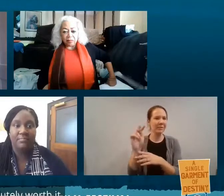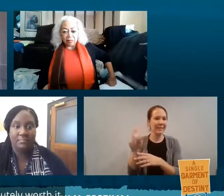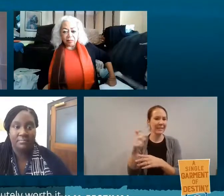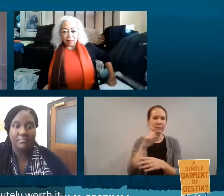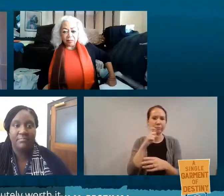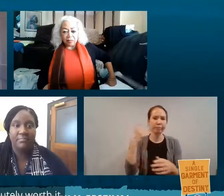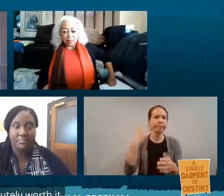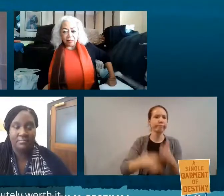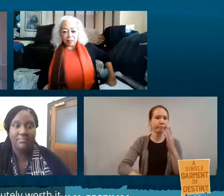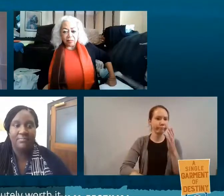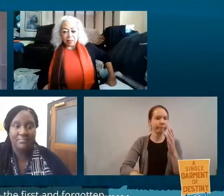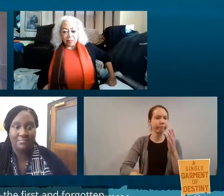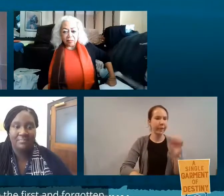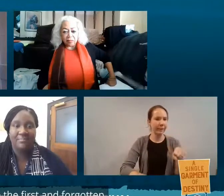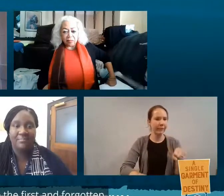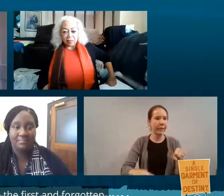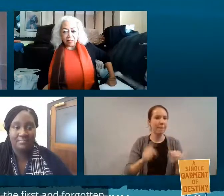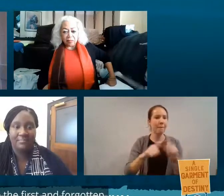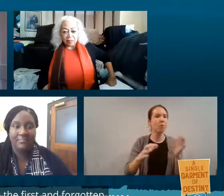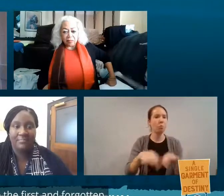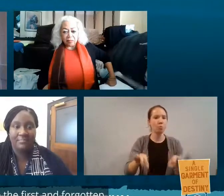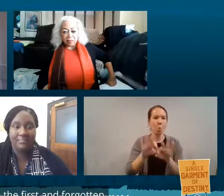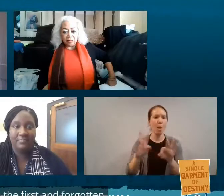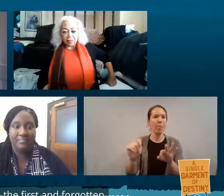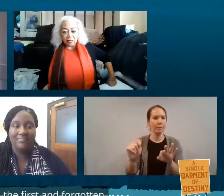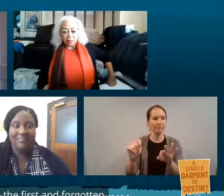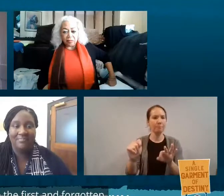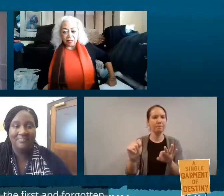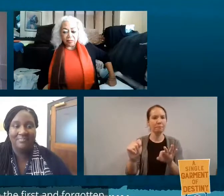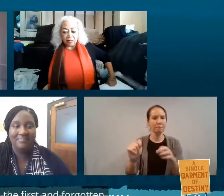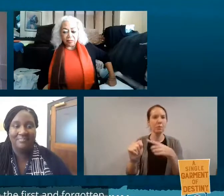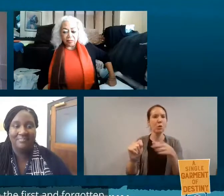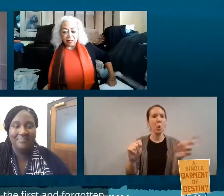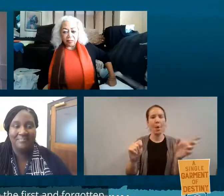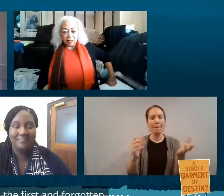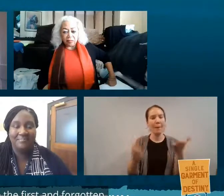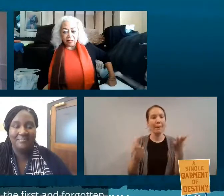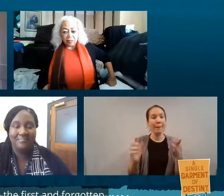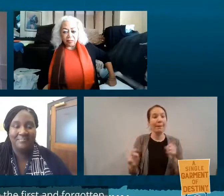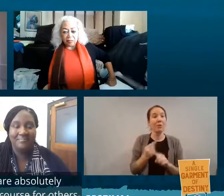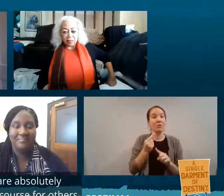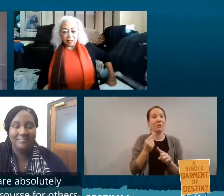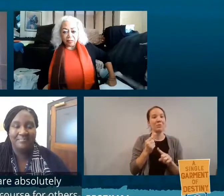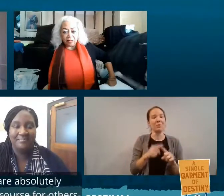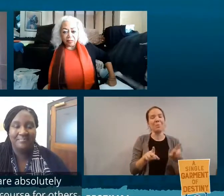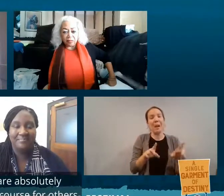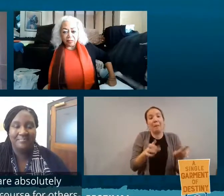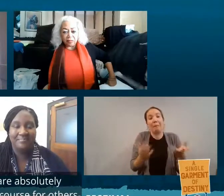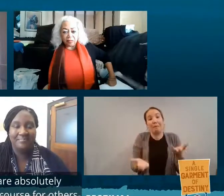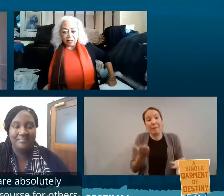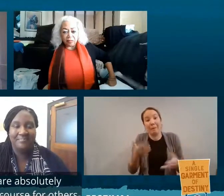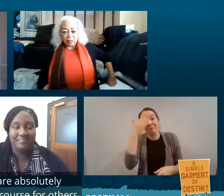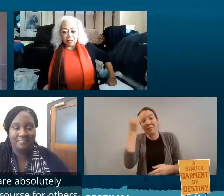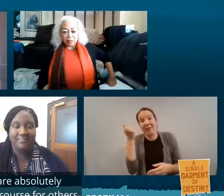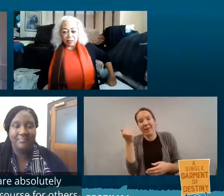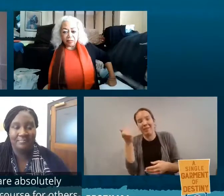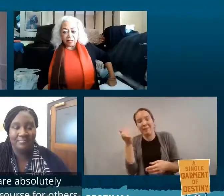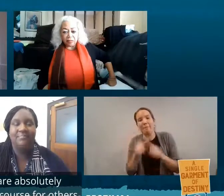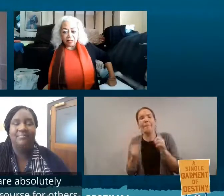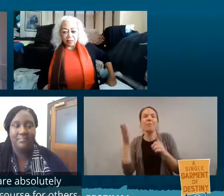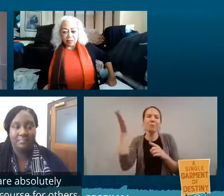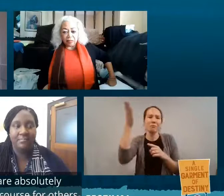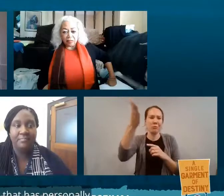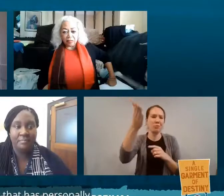is absolutely worth it. And so you may be the first and forgotten, but you are absolutely charting a course